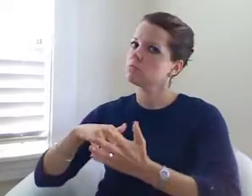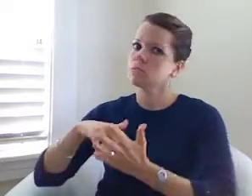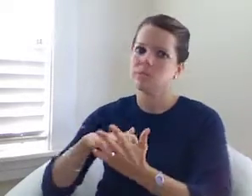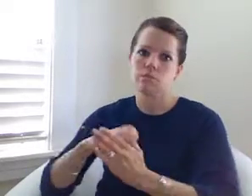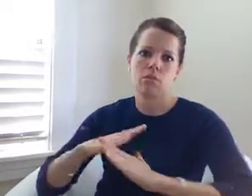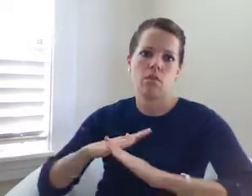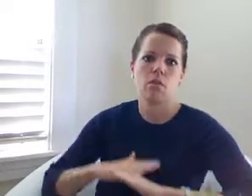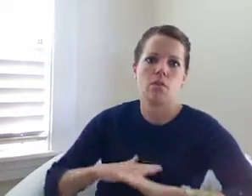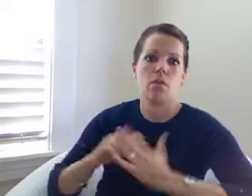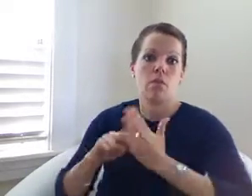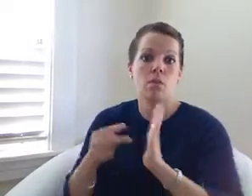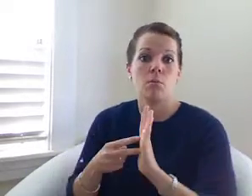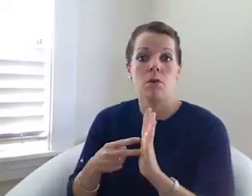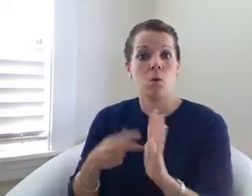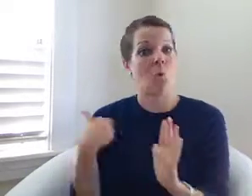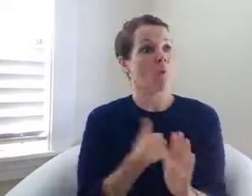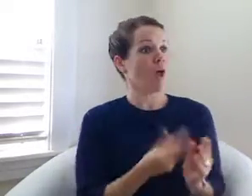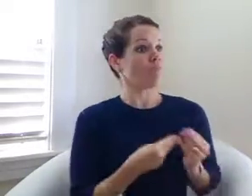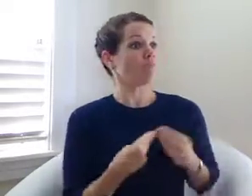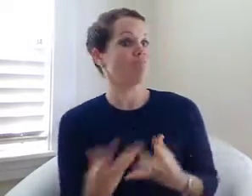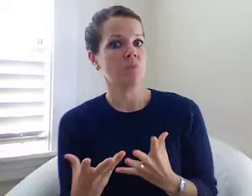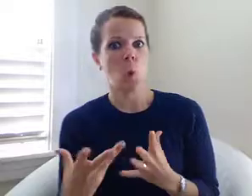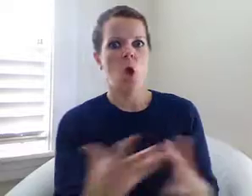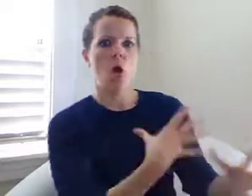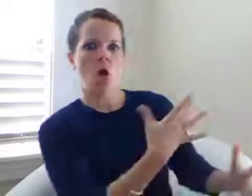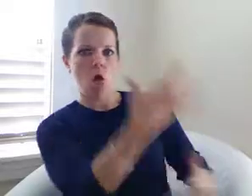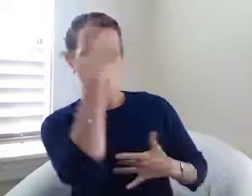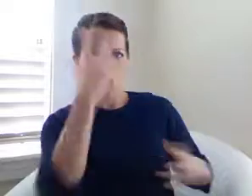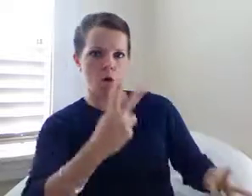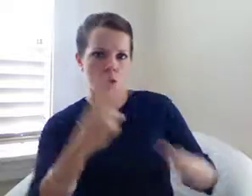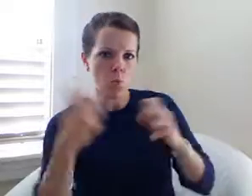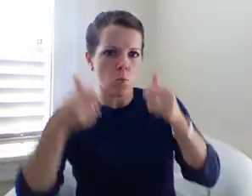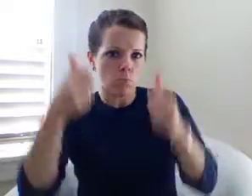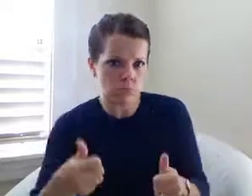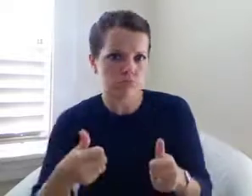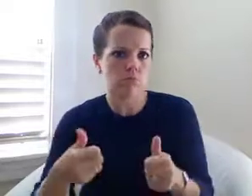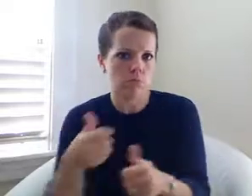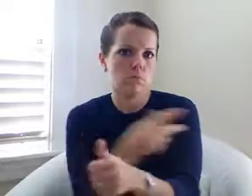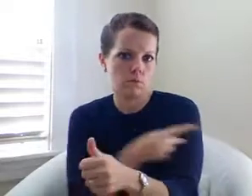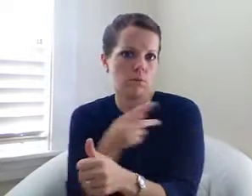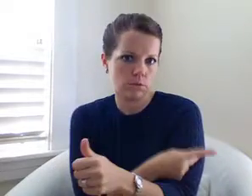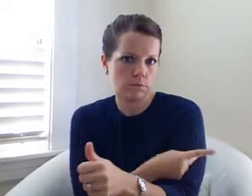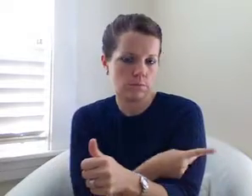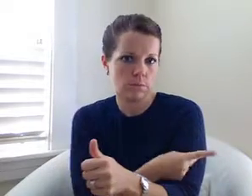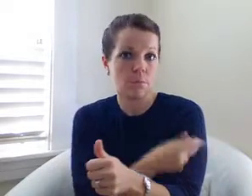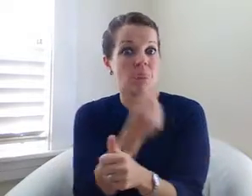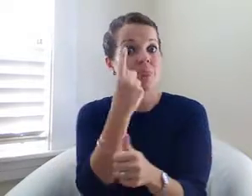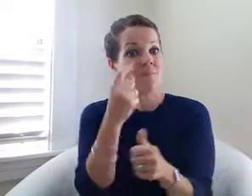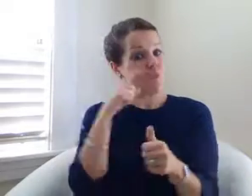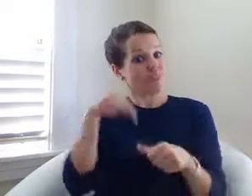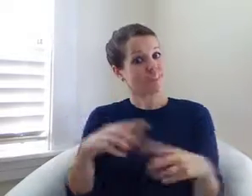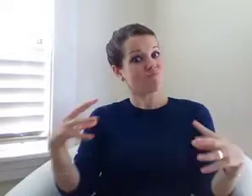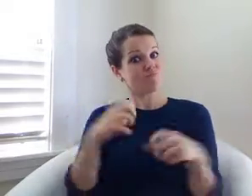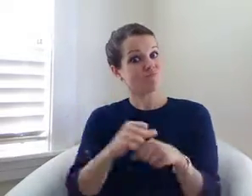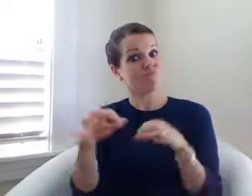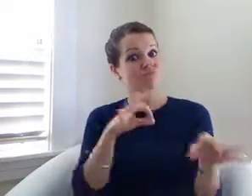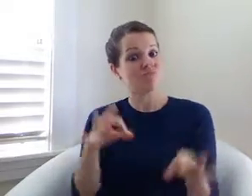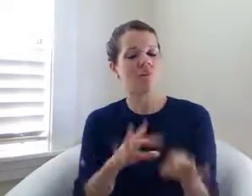carry. For this summary, I will elaborate exclusively on contact precautions. When working with a patient who is